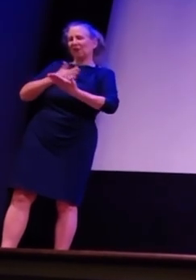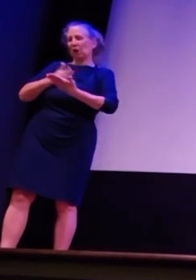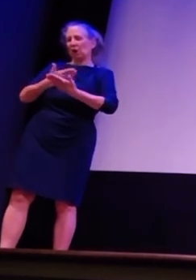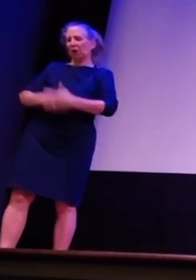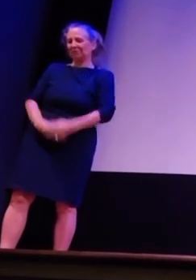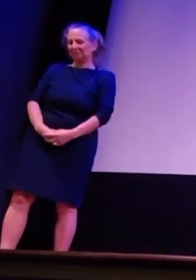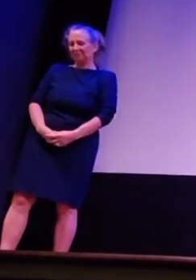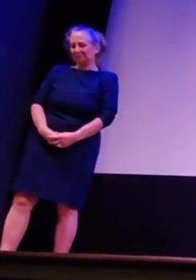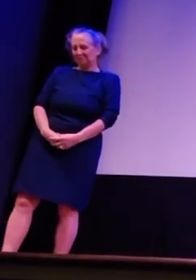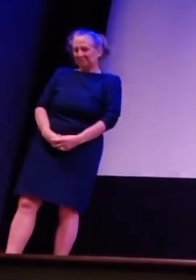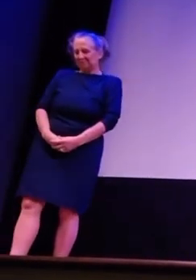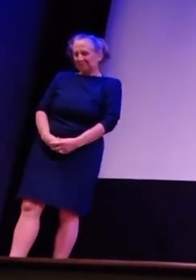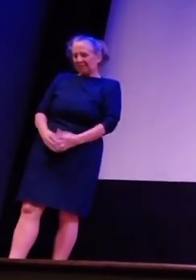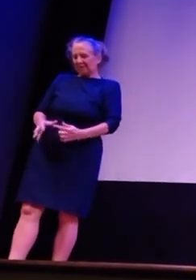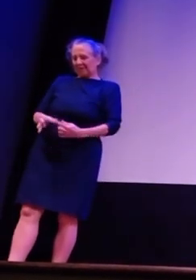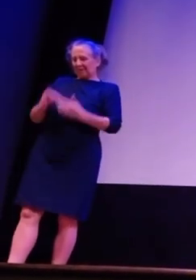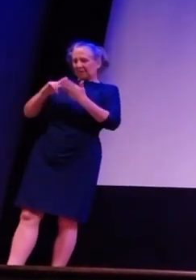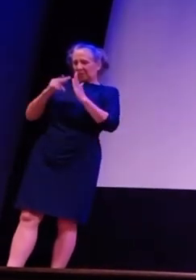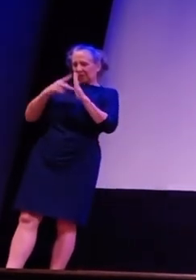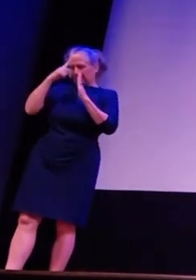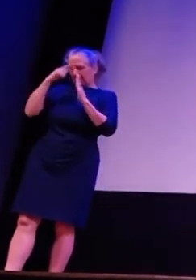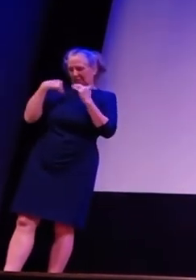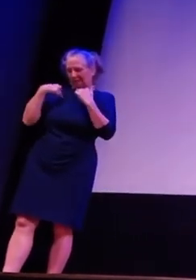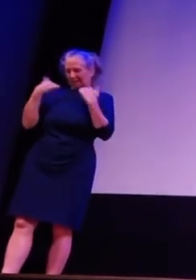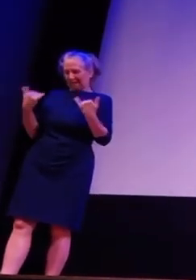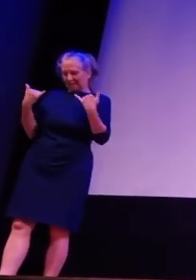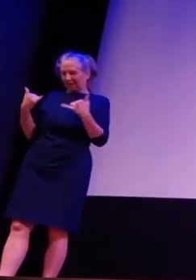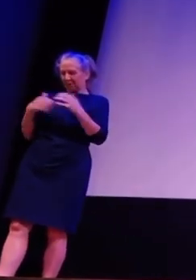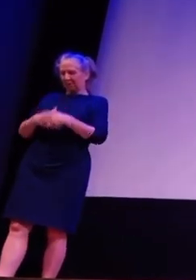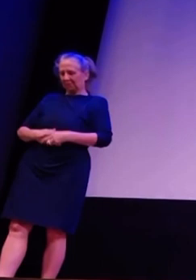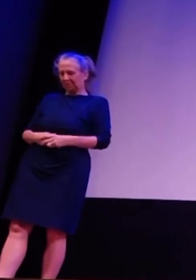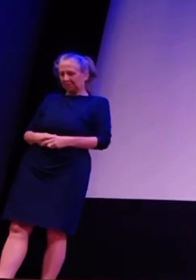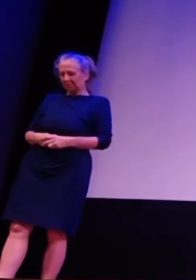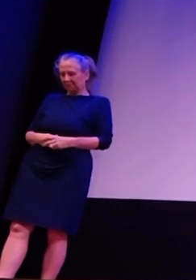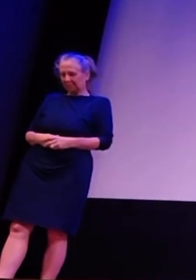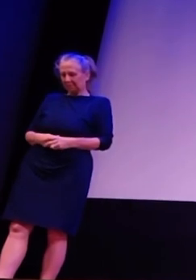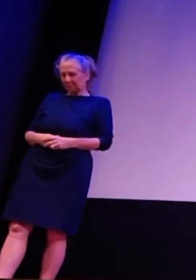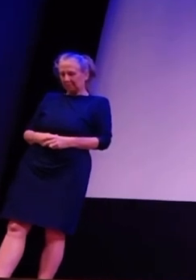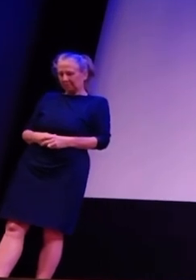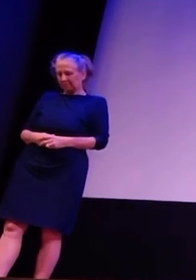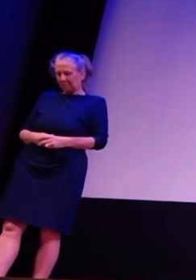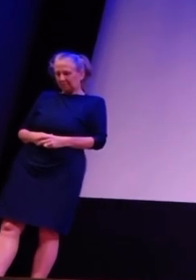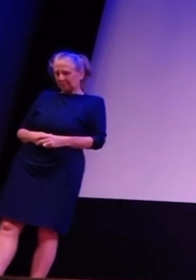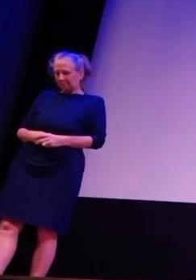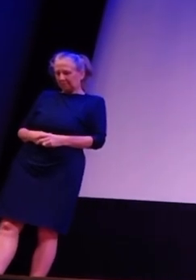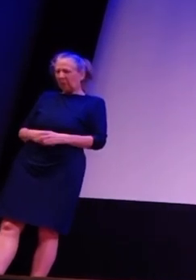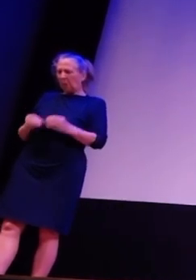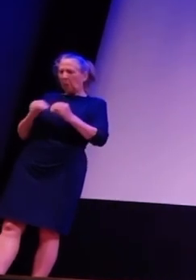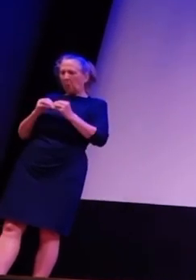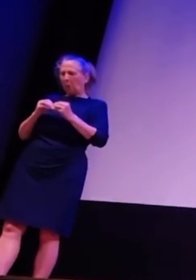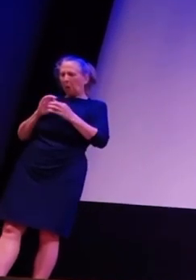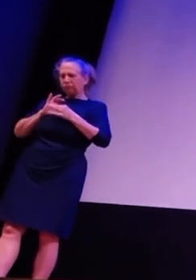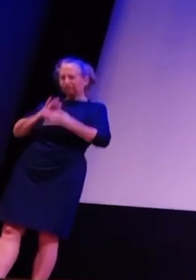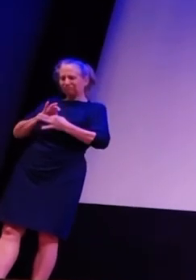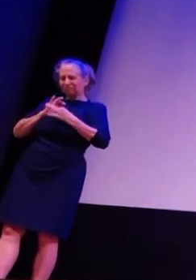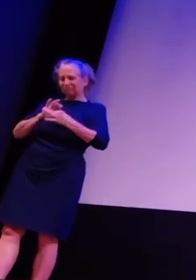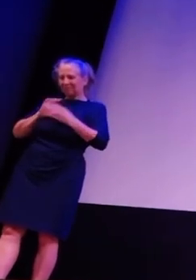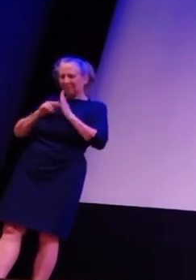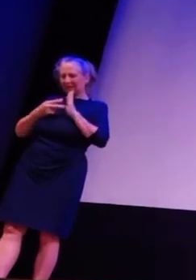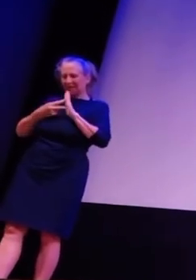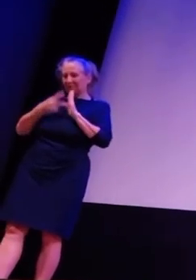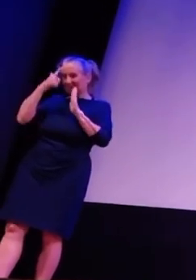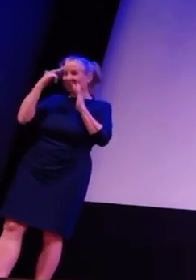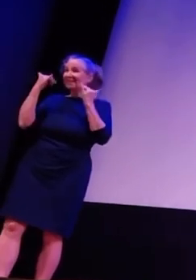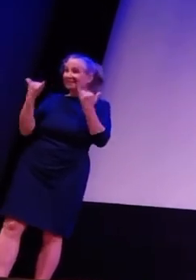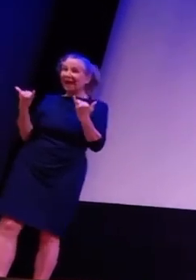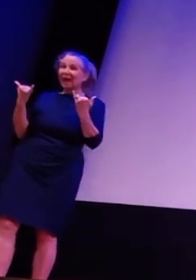And it has a special meaning to me now because, or has a, even more of a meaning to me now because I'm in this show, The Wizard